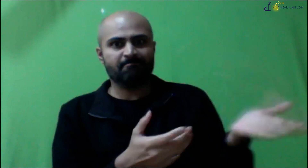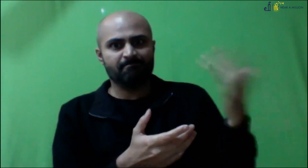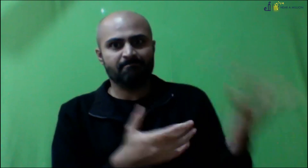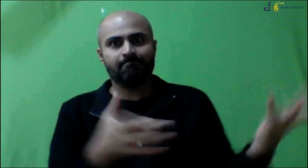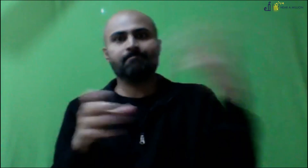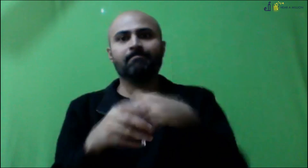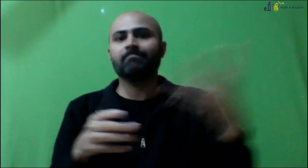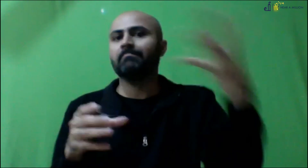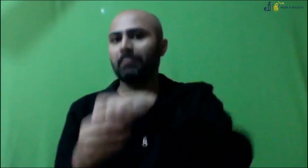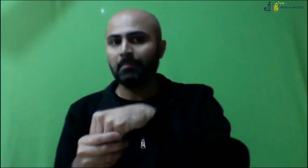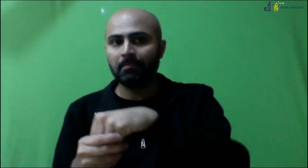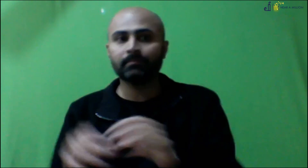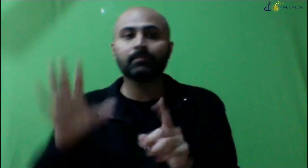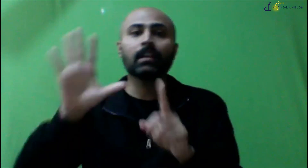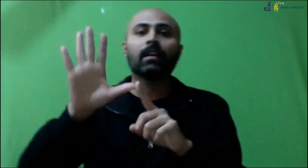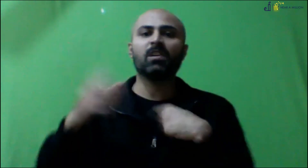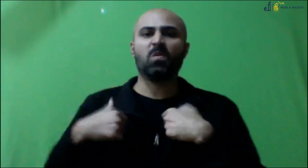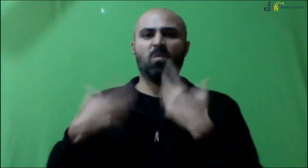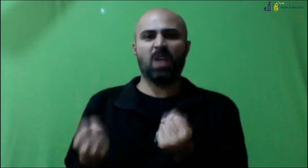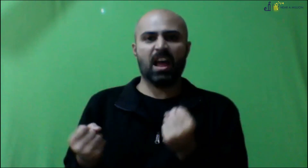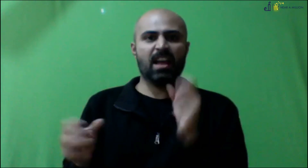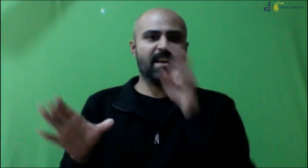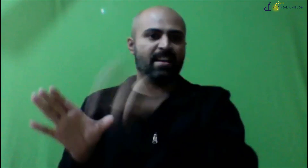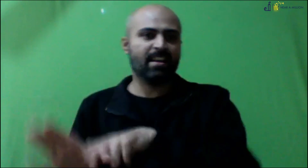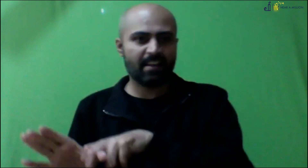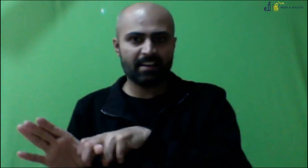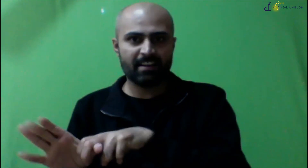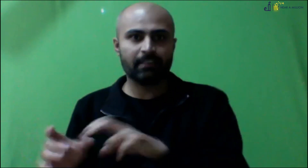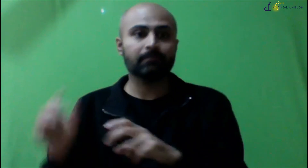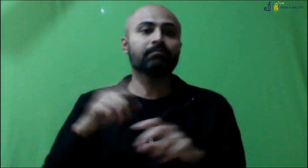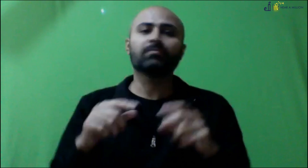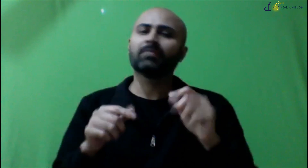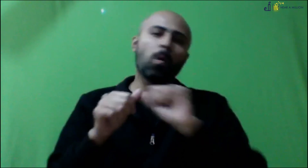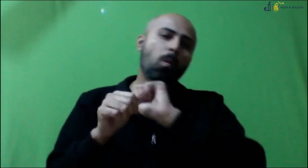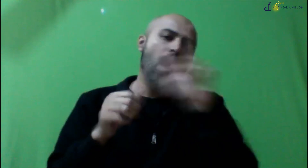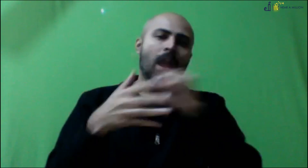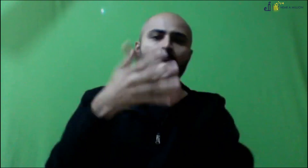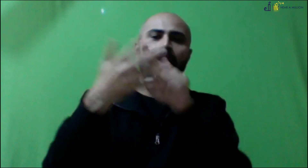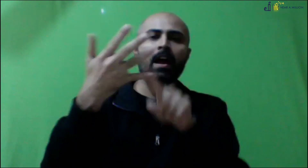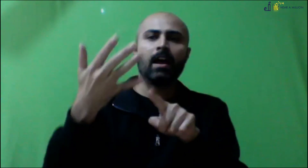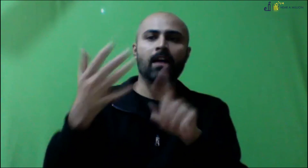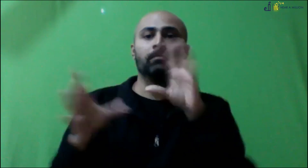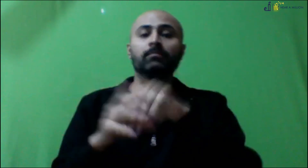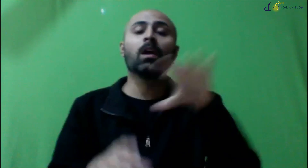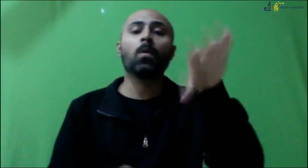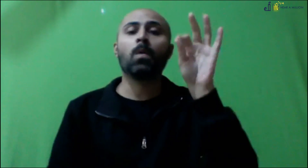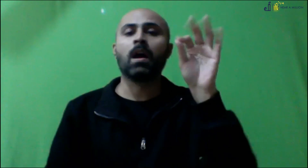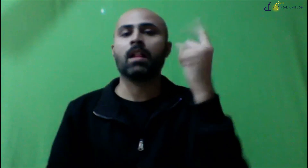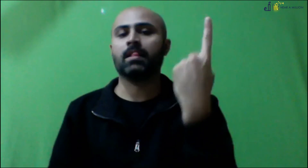mentor. D, want to recommend people to join. E, I want to join. Or F, all of the